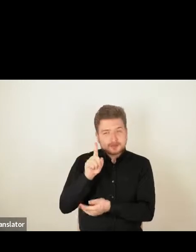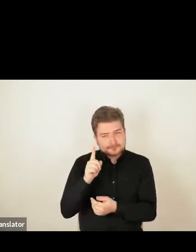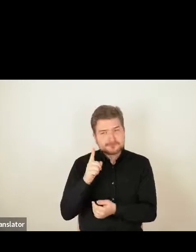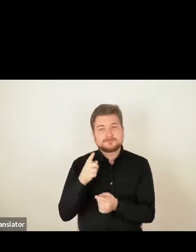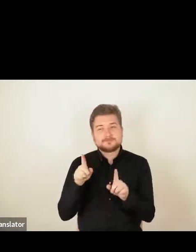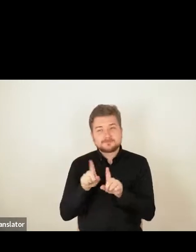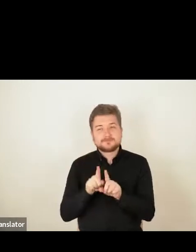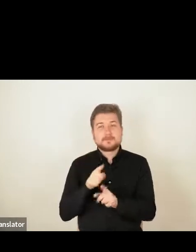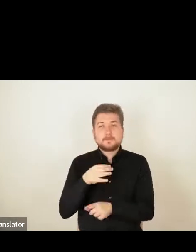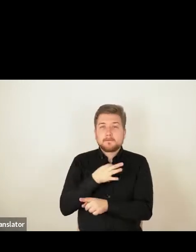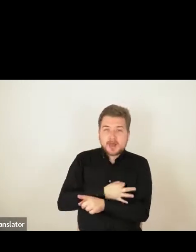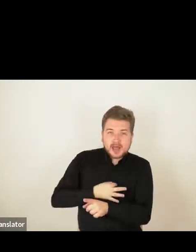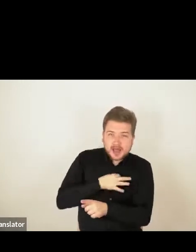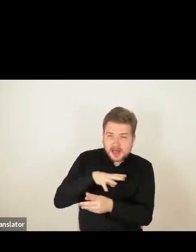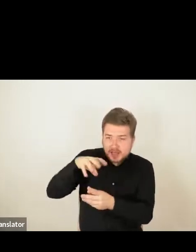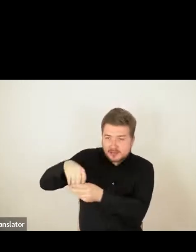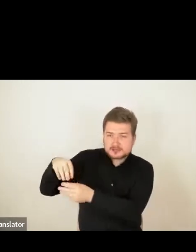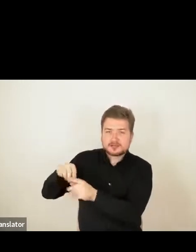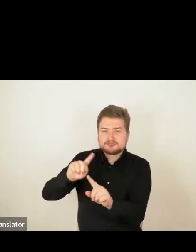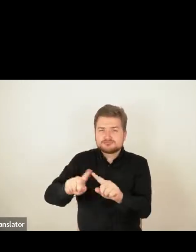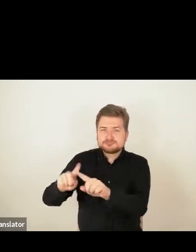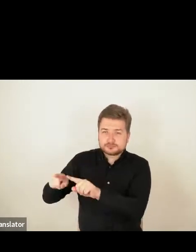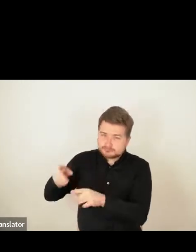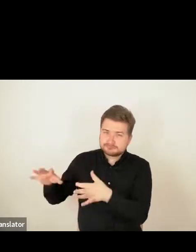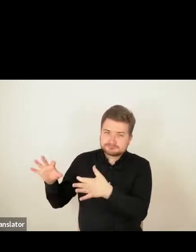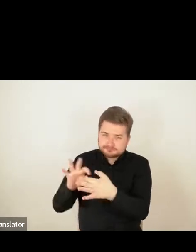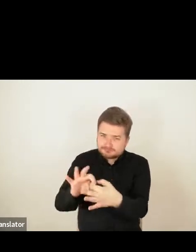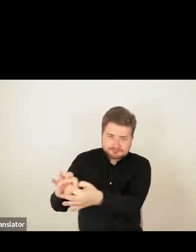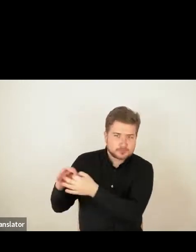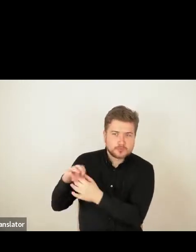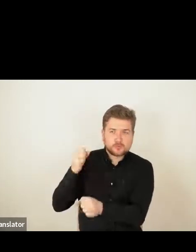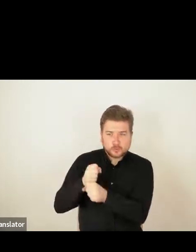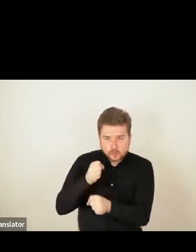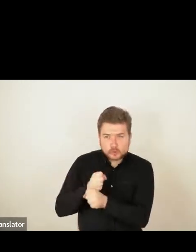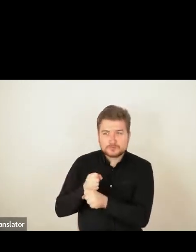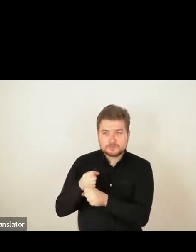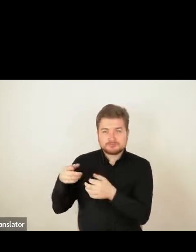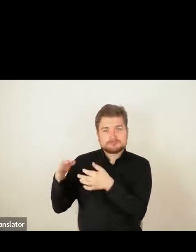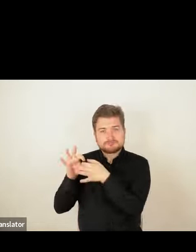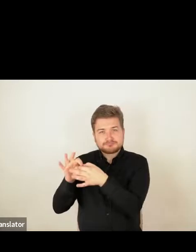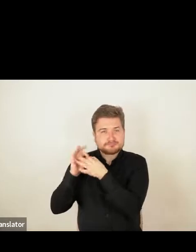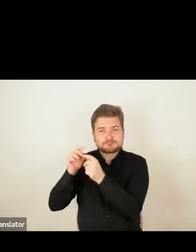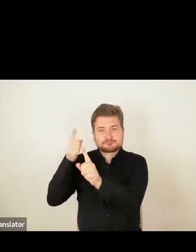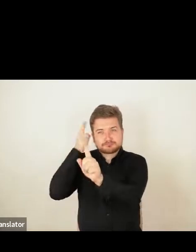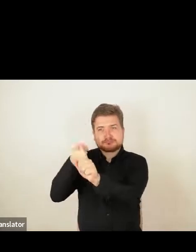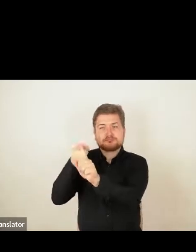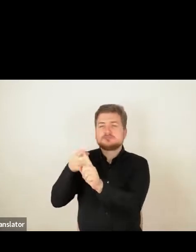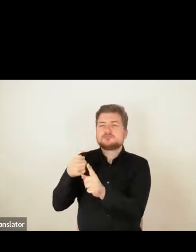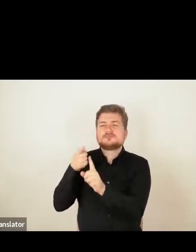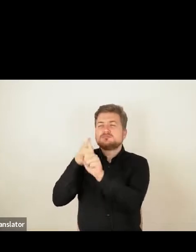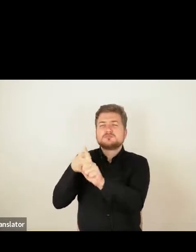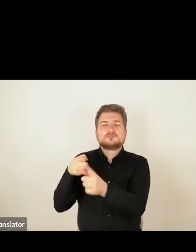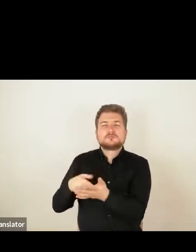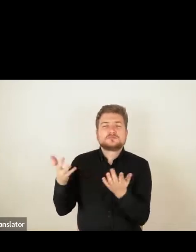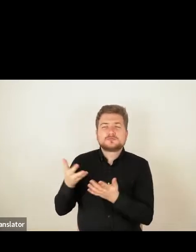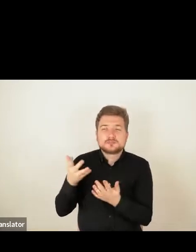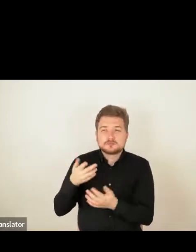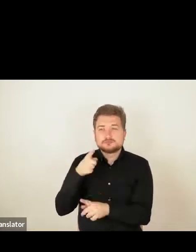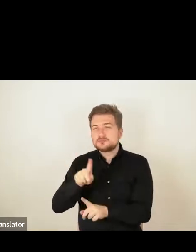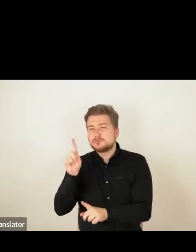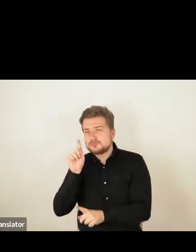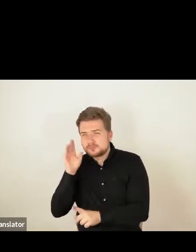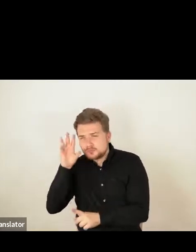built on this that will lead to concrete outcomes. Our common goal is to deliver for all men and women in all their